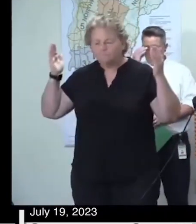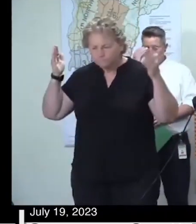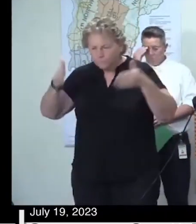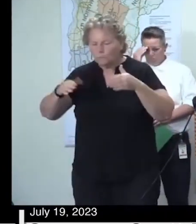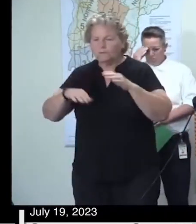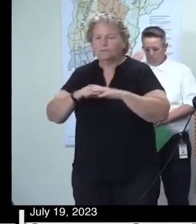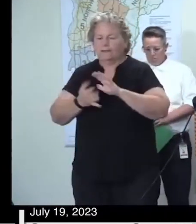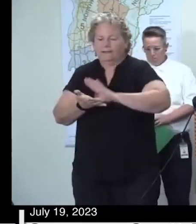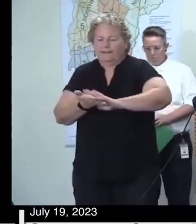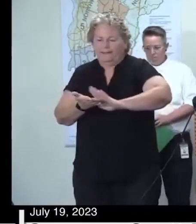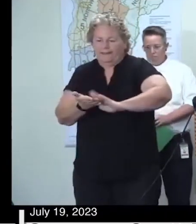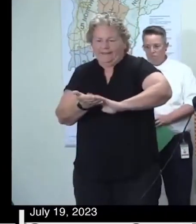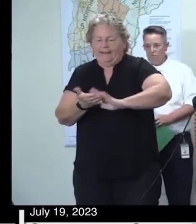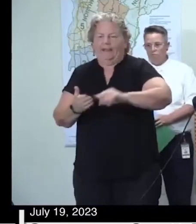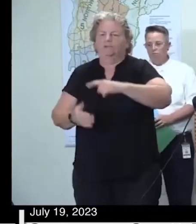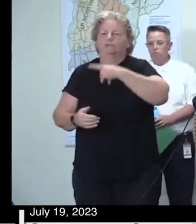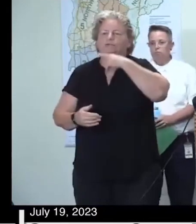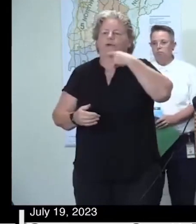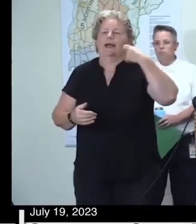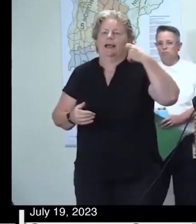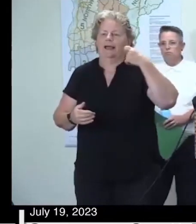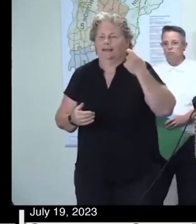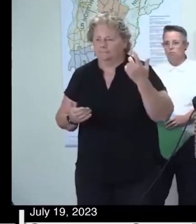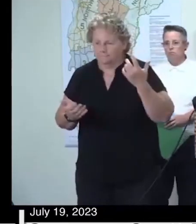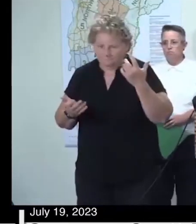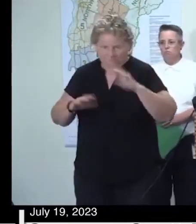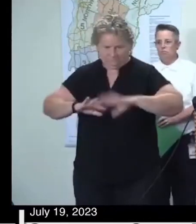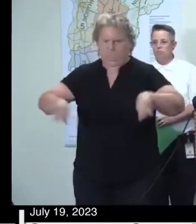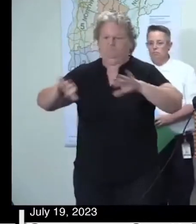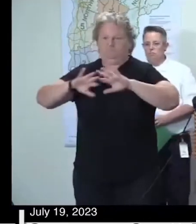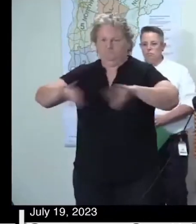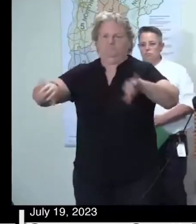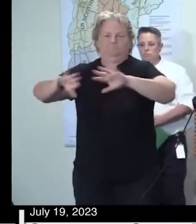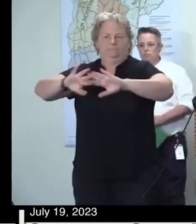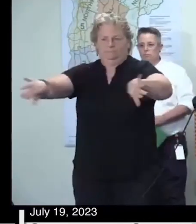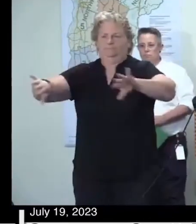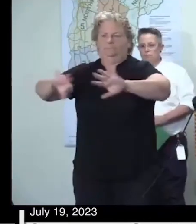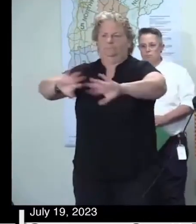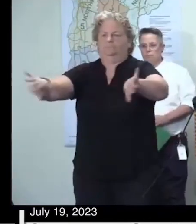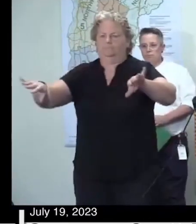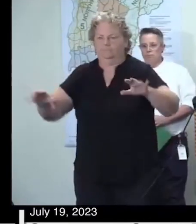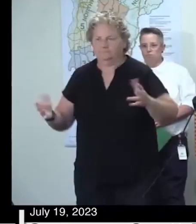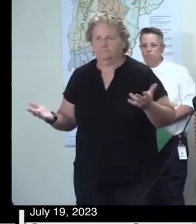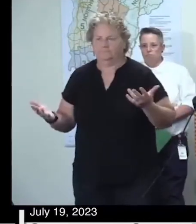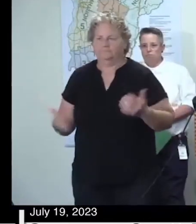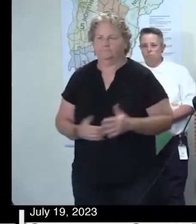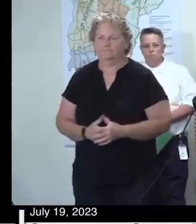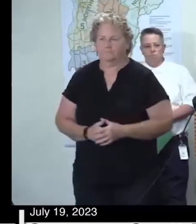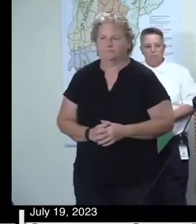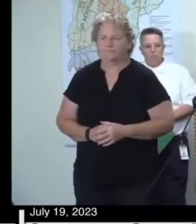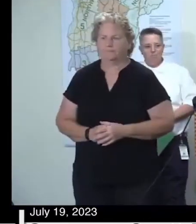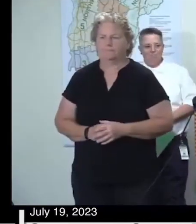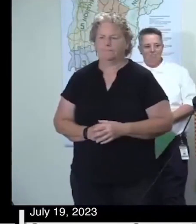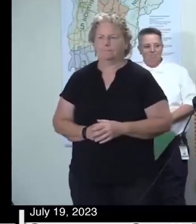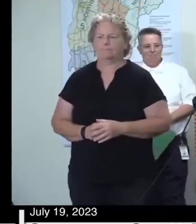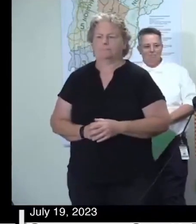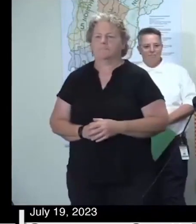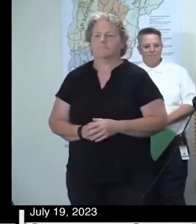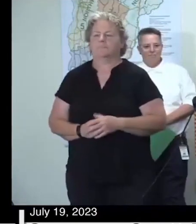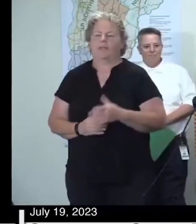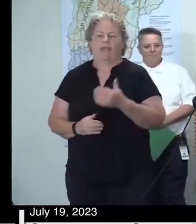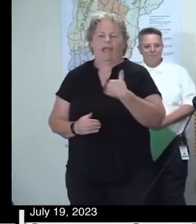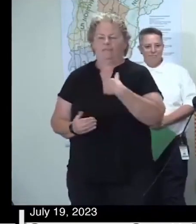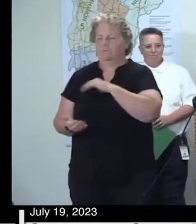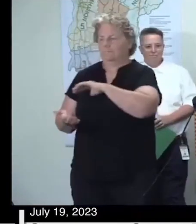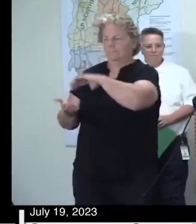10 feet of the public right-of-way, sorted into the relevant piles for pickup. And I have a visual that I have